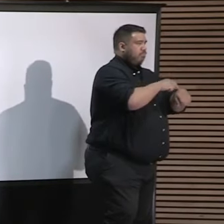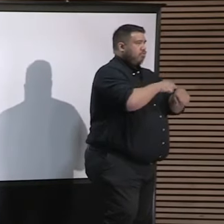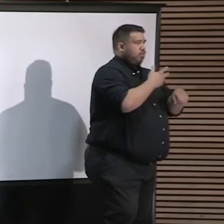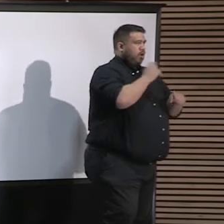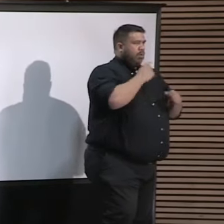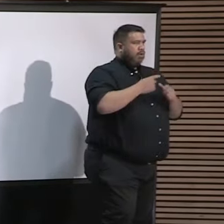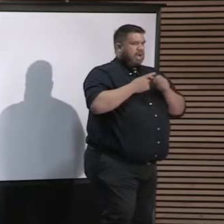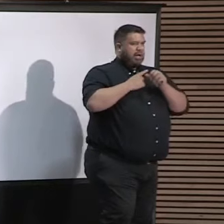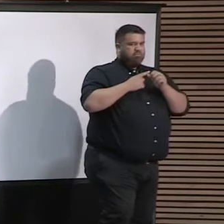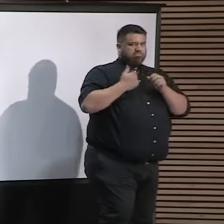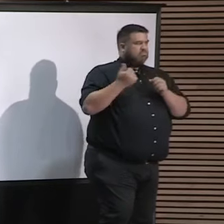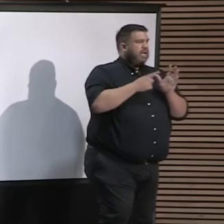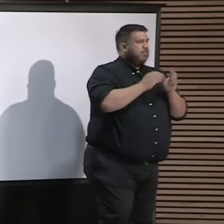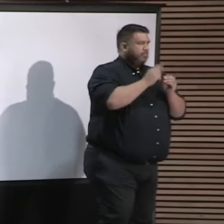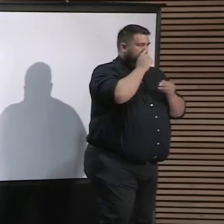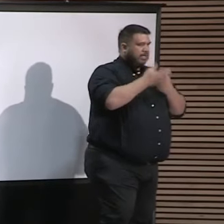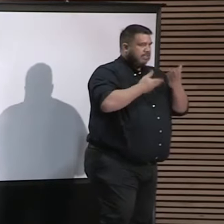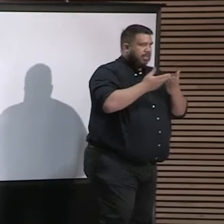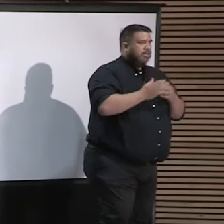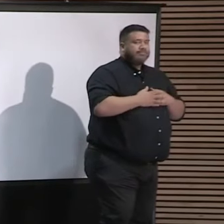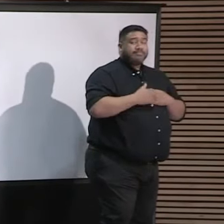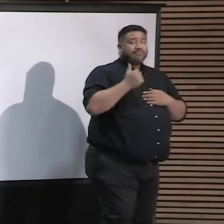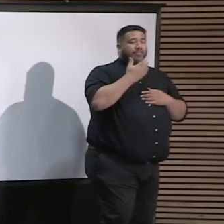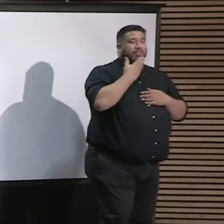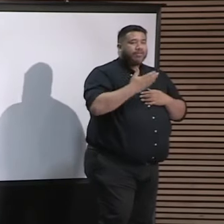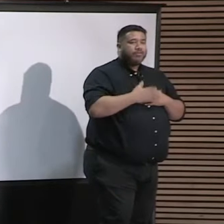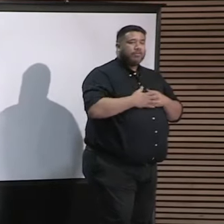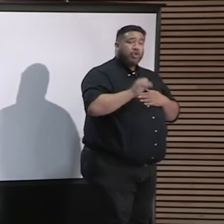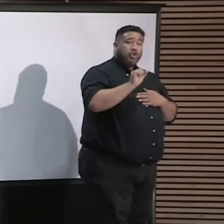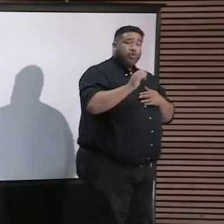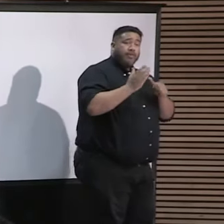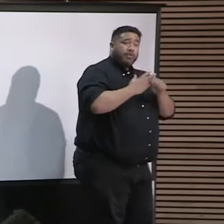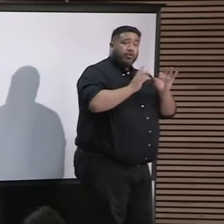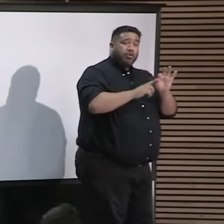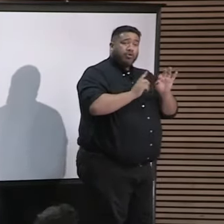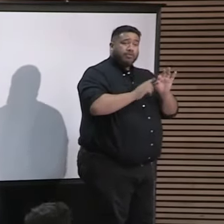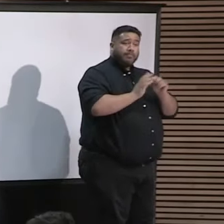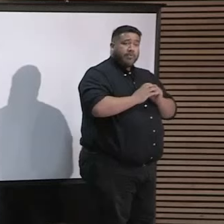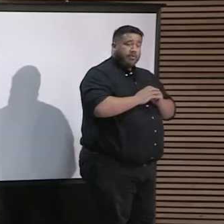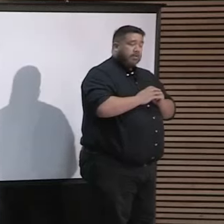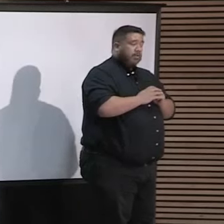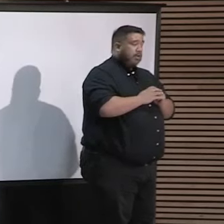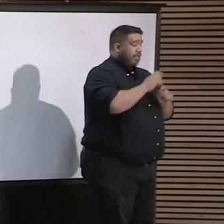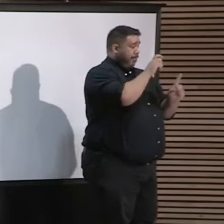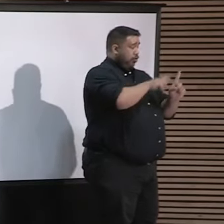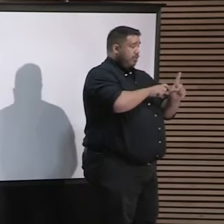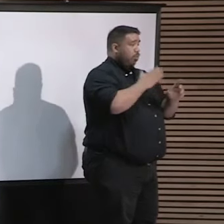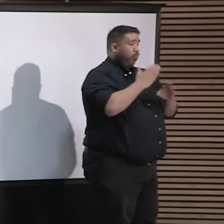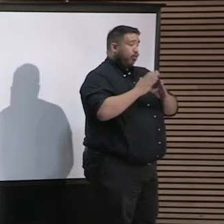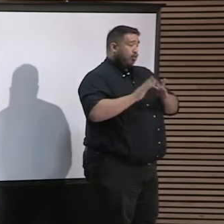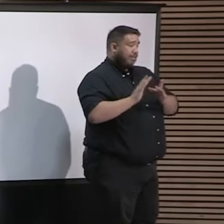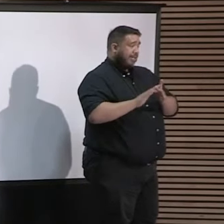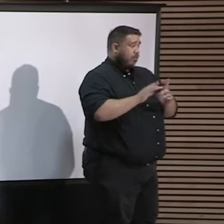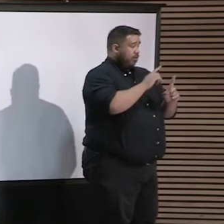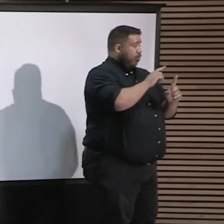comment. Thanks, Minister. So a couple of comments. First, just to reiterate to your original question that none of the household or work close contacts, and indeed none of